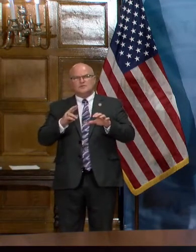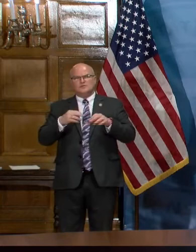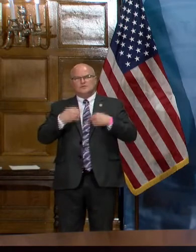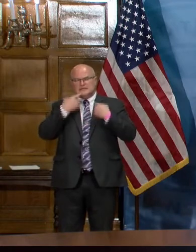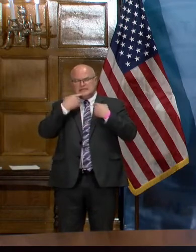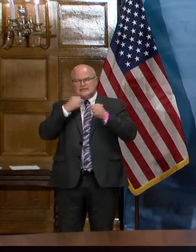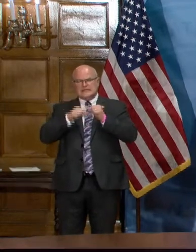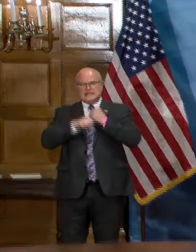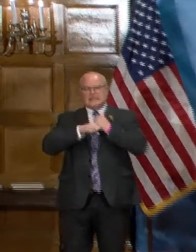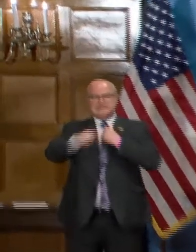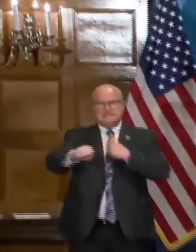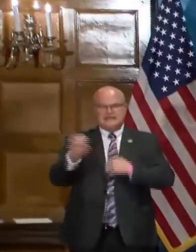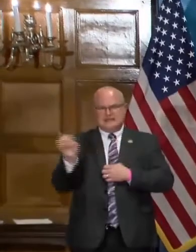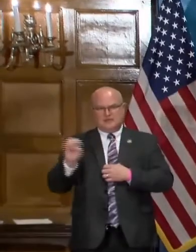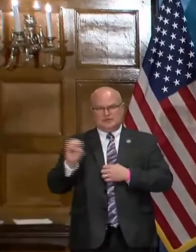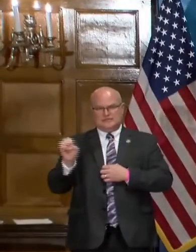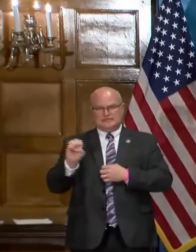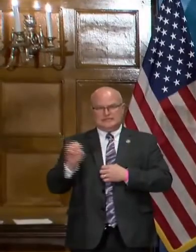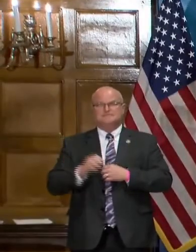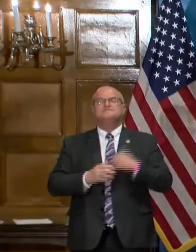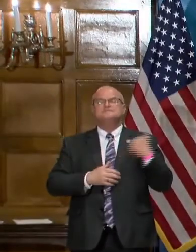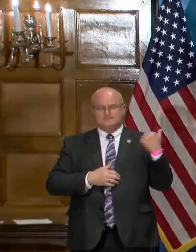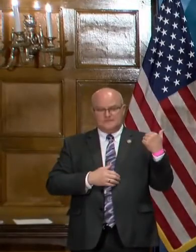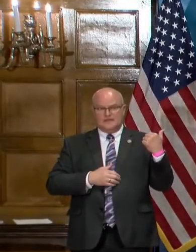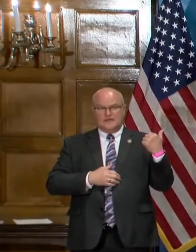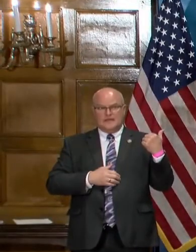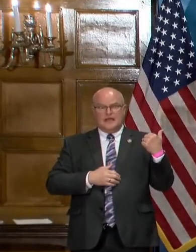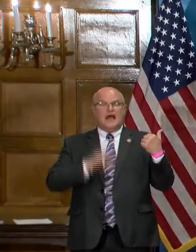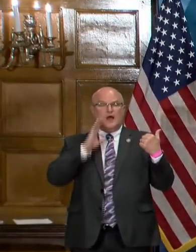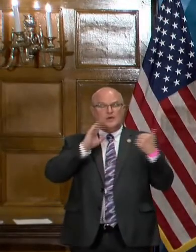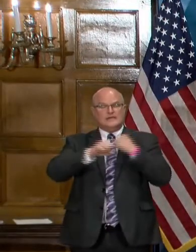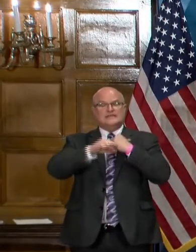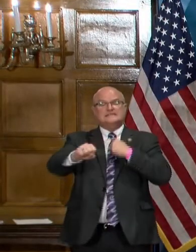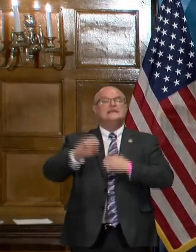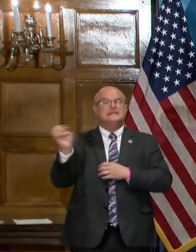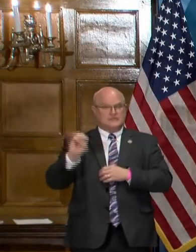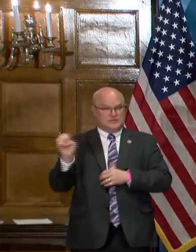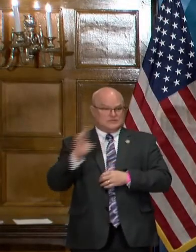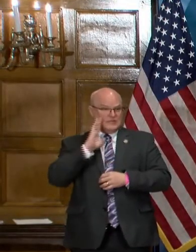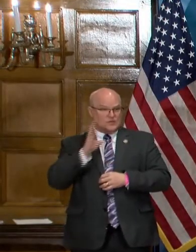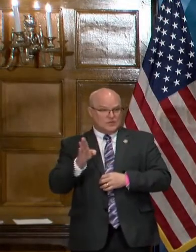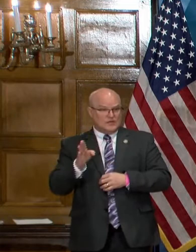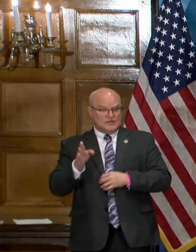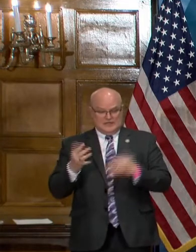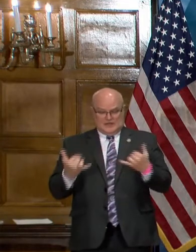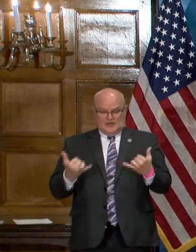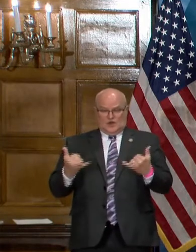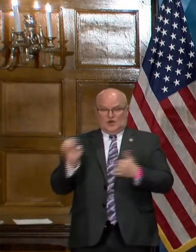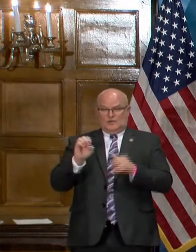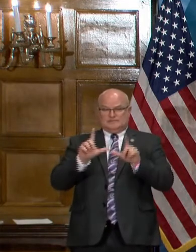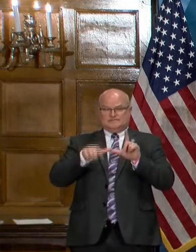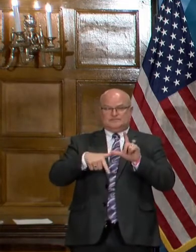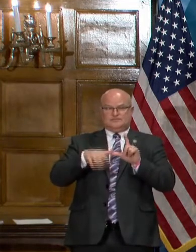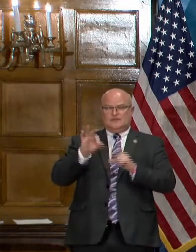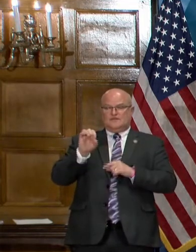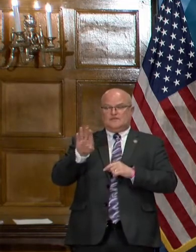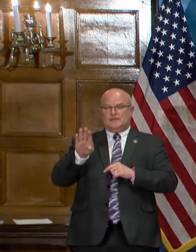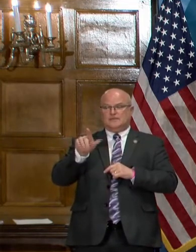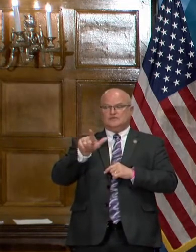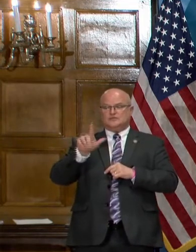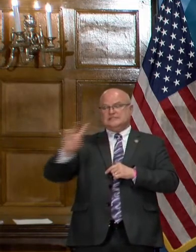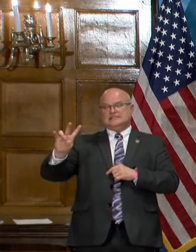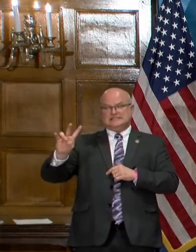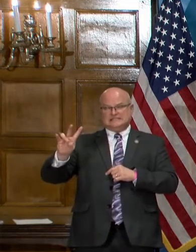emergency? I will, and it's necessary to extend the emergency. The current emergency expires on February